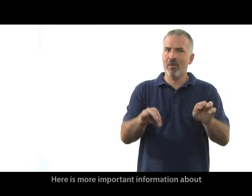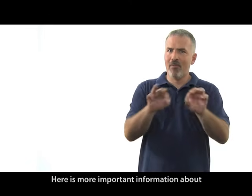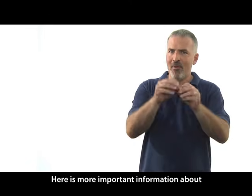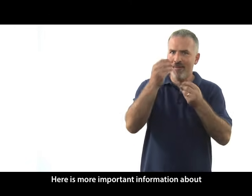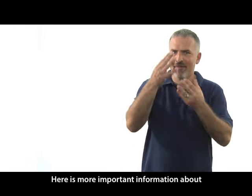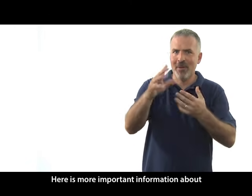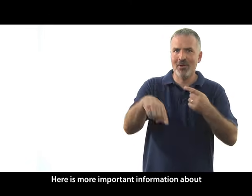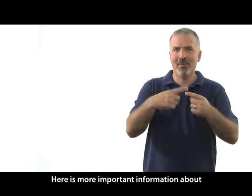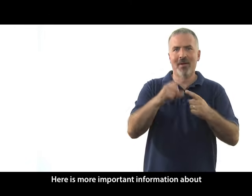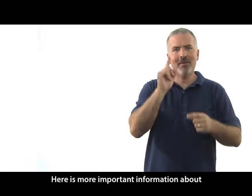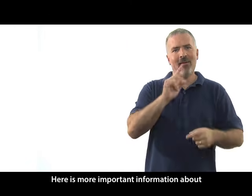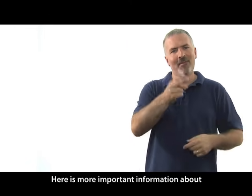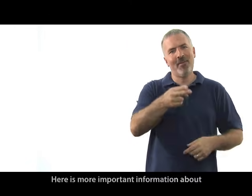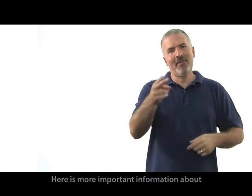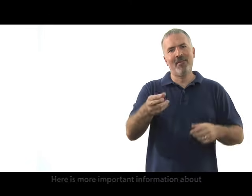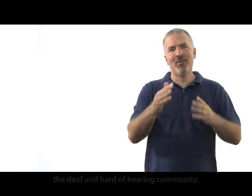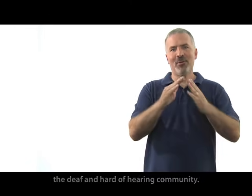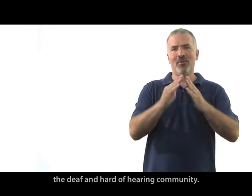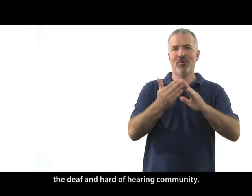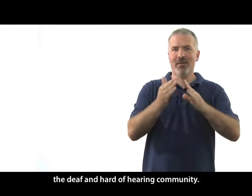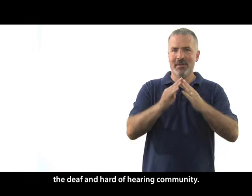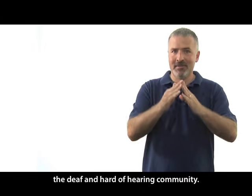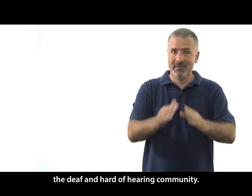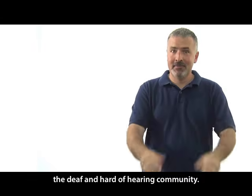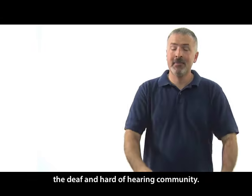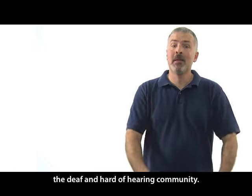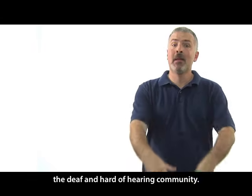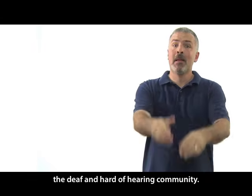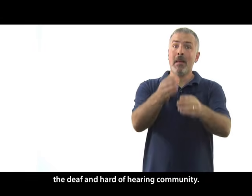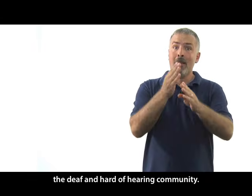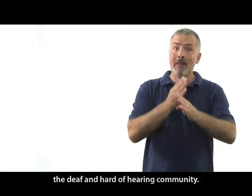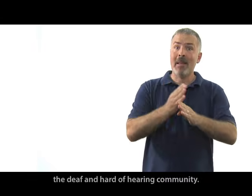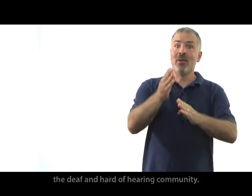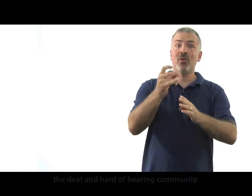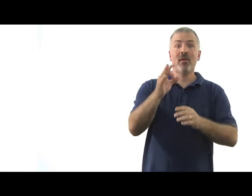Here is more information about the deaf and hard of hearing community.